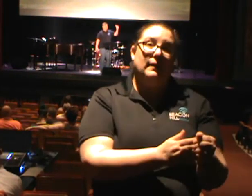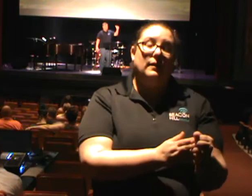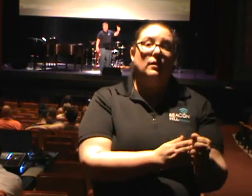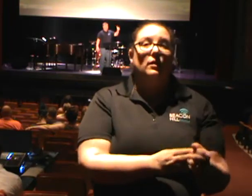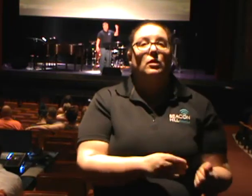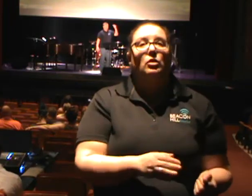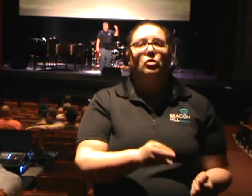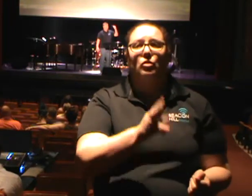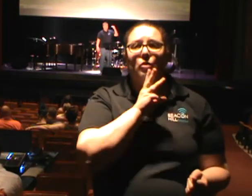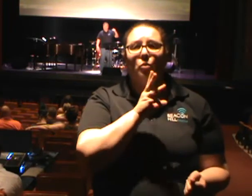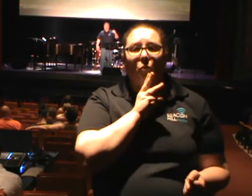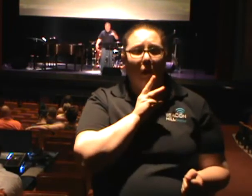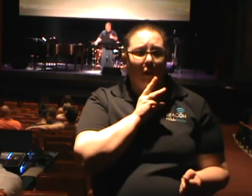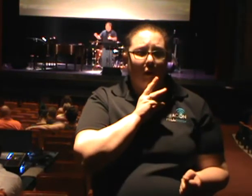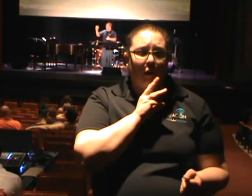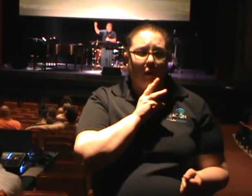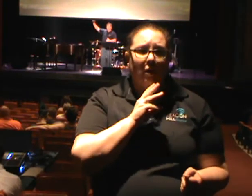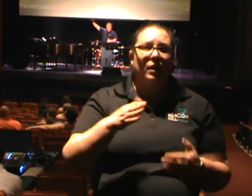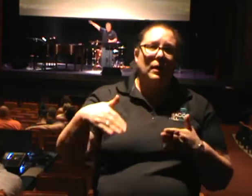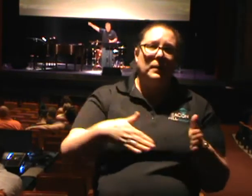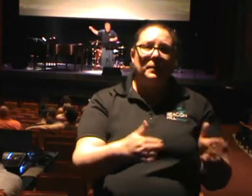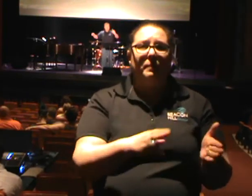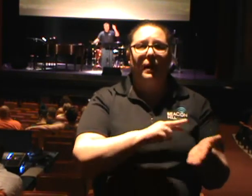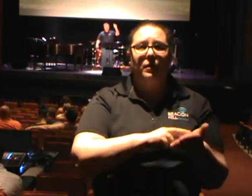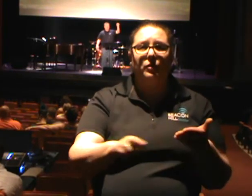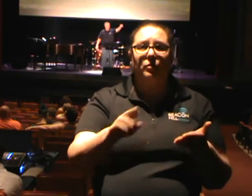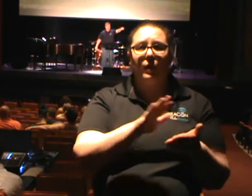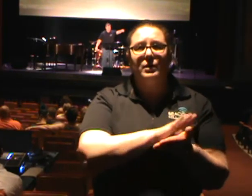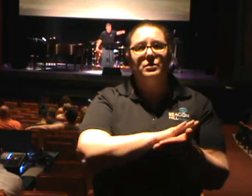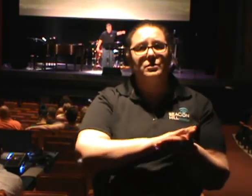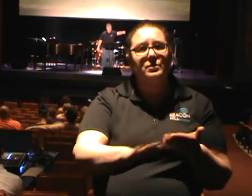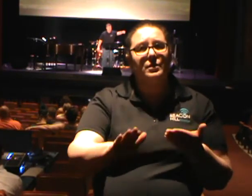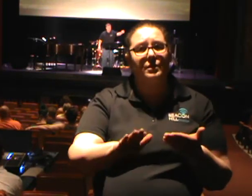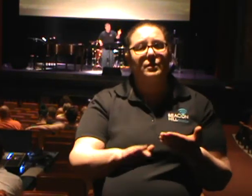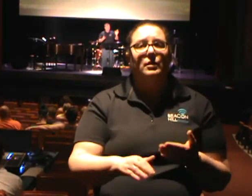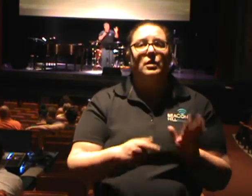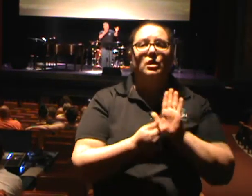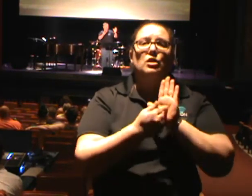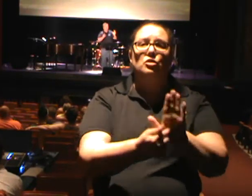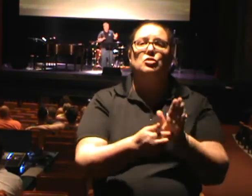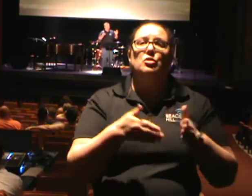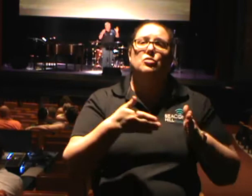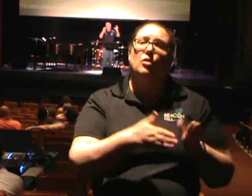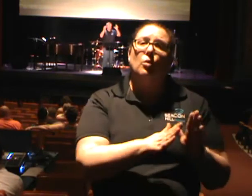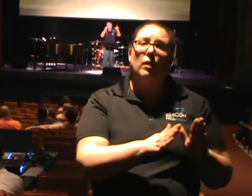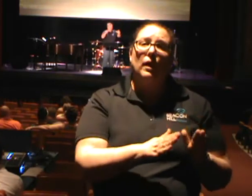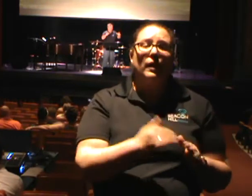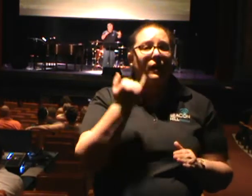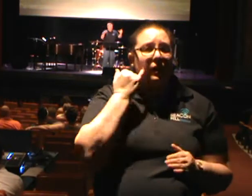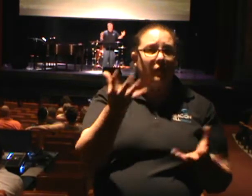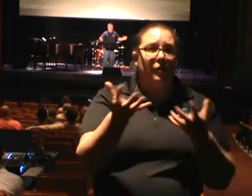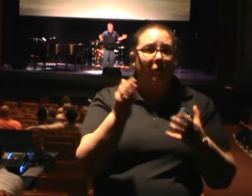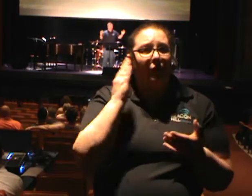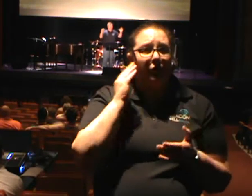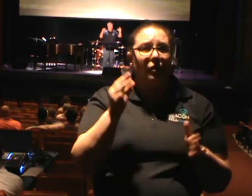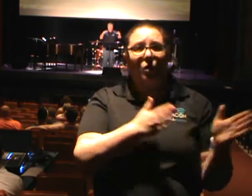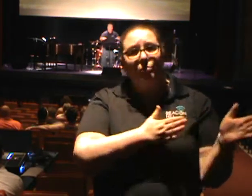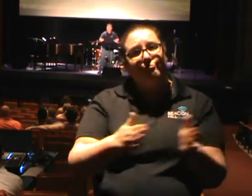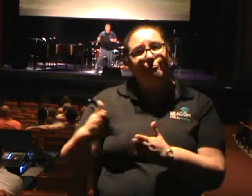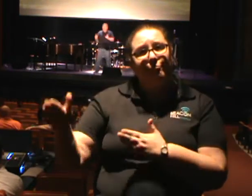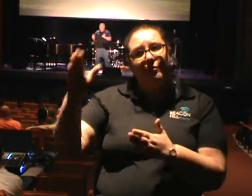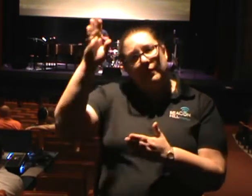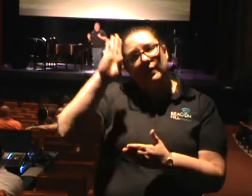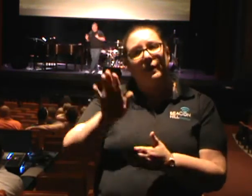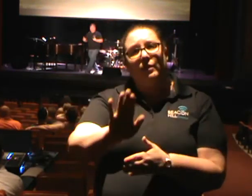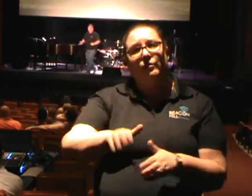righteousness. God doesn't just point the way. He shows you the way. If you guys want to know the will of God for your